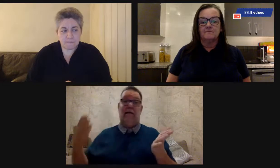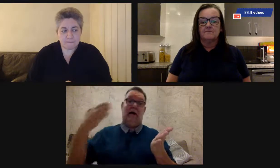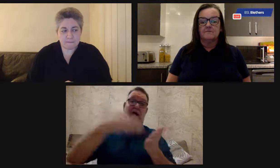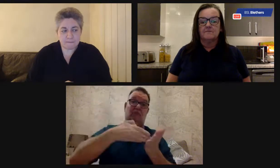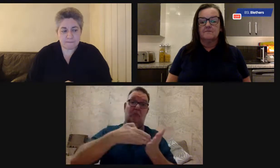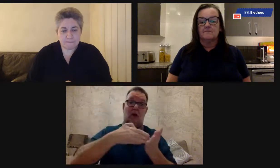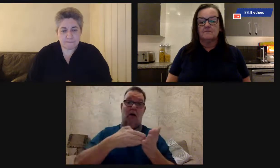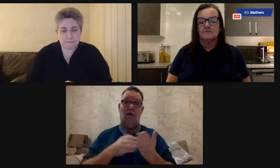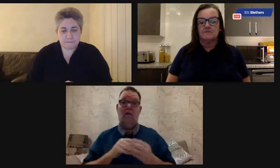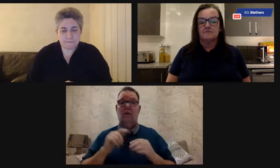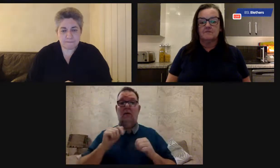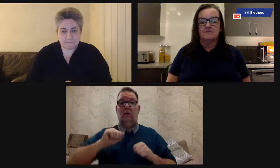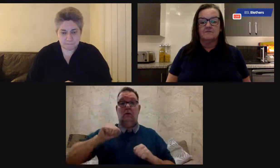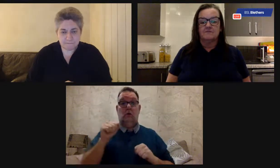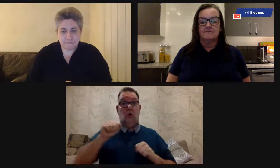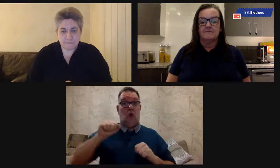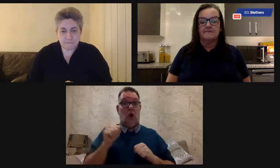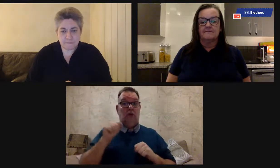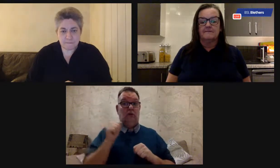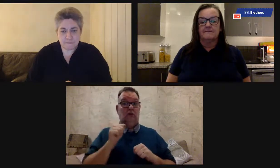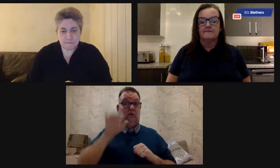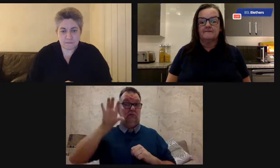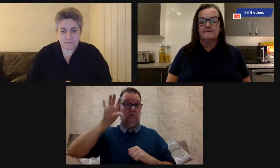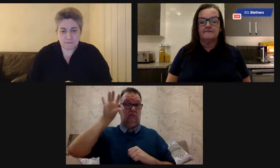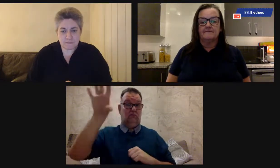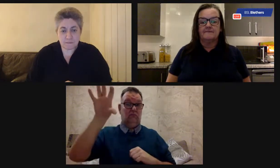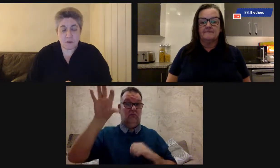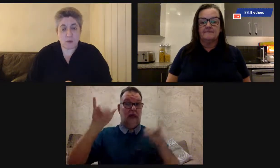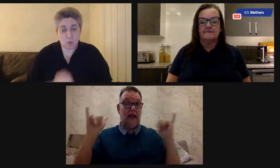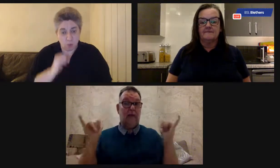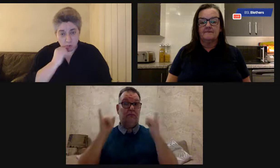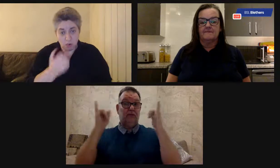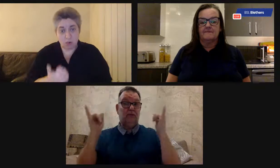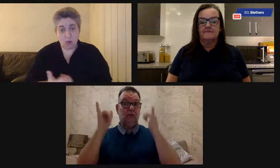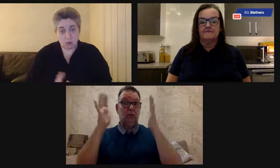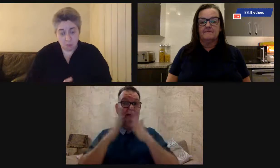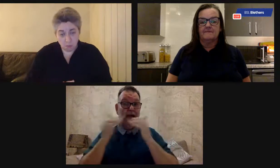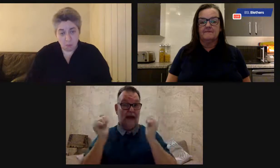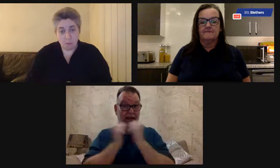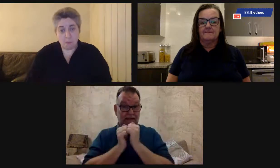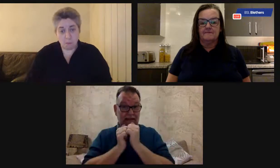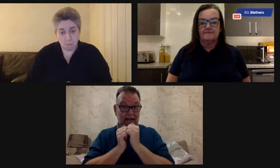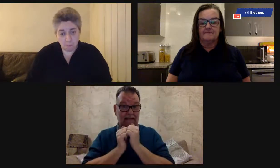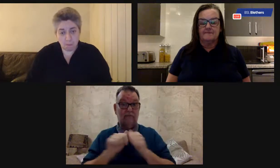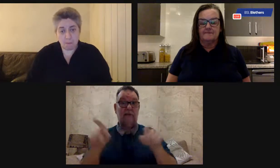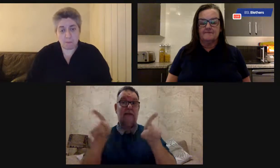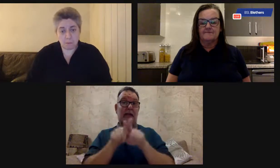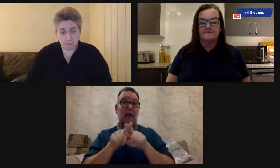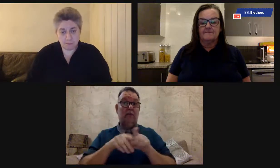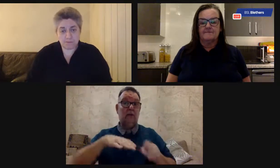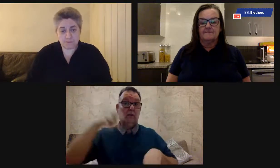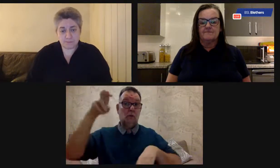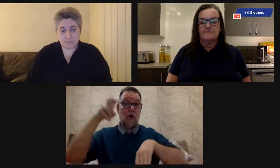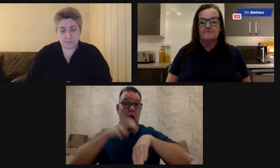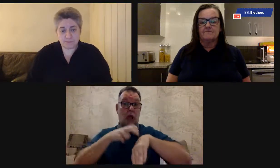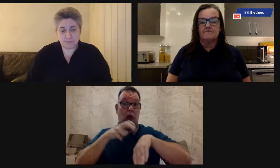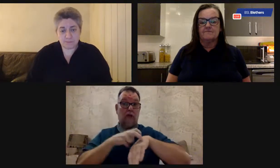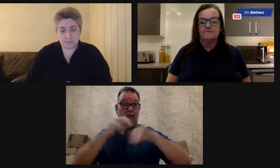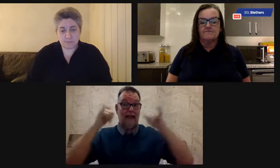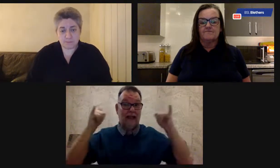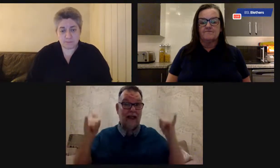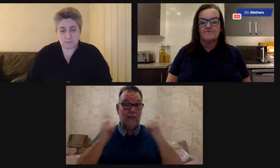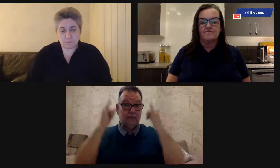delivered. Um, and it might be that we have a weekend